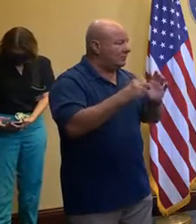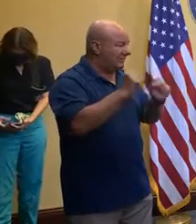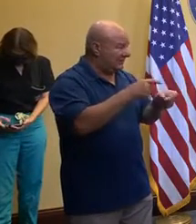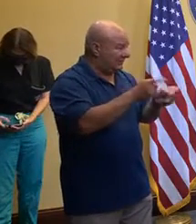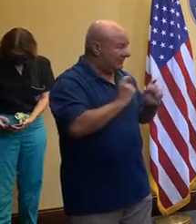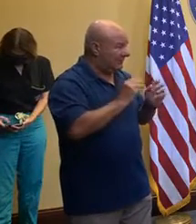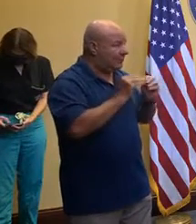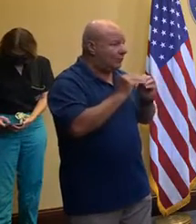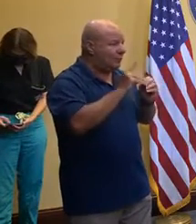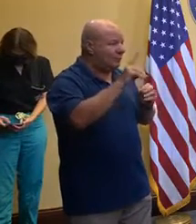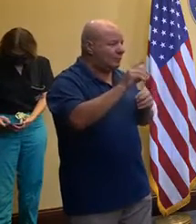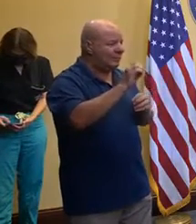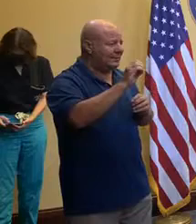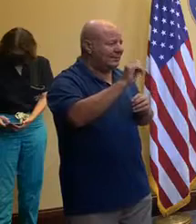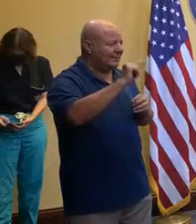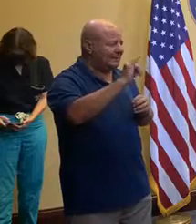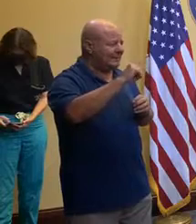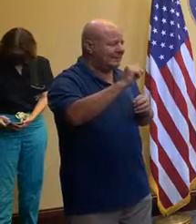on that. How would the city